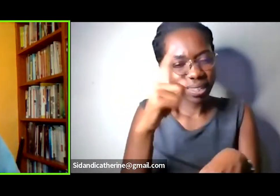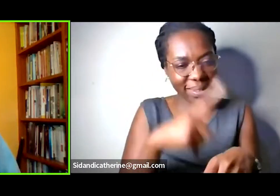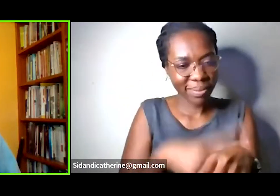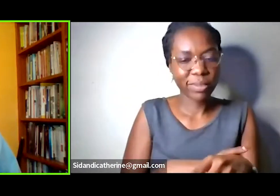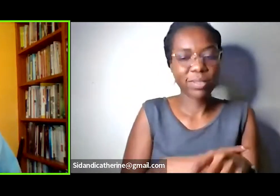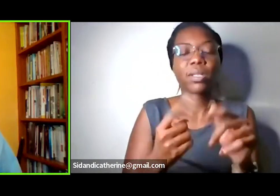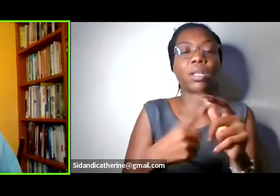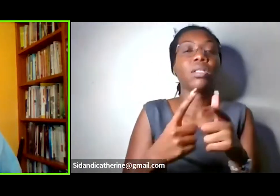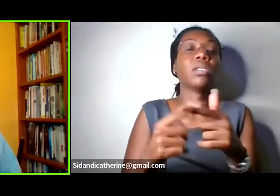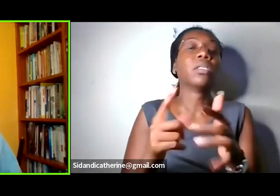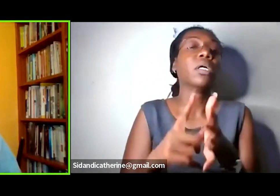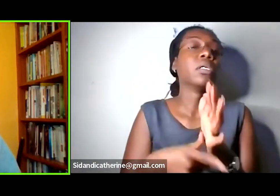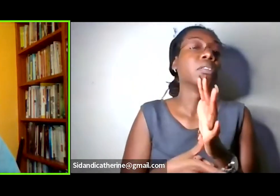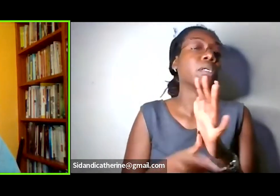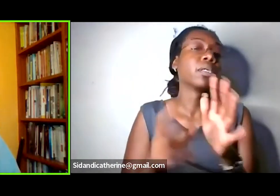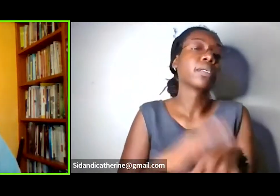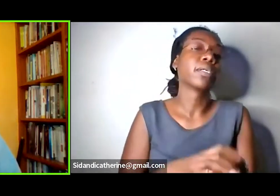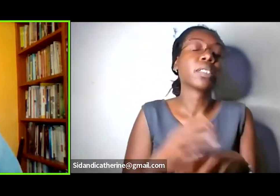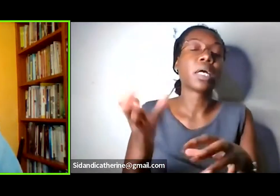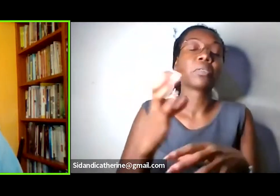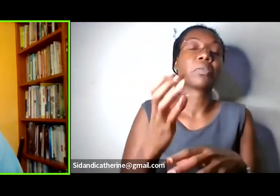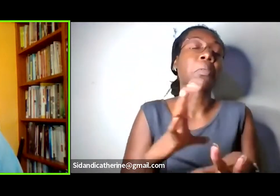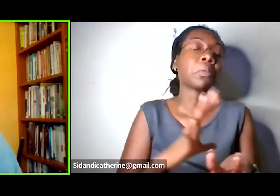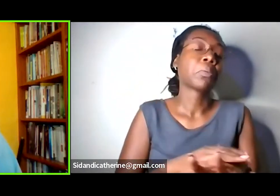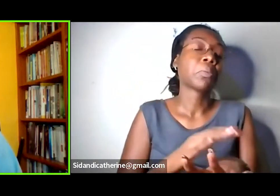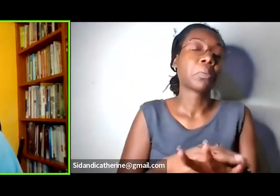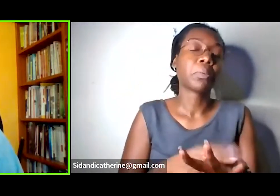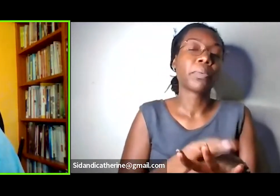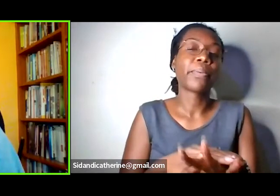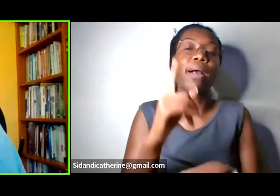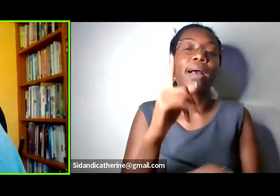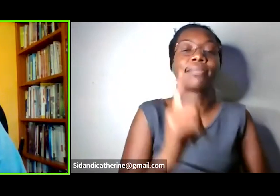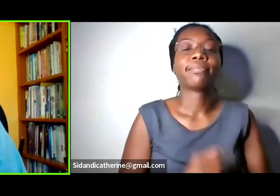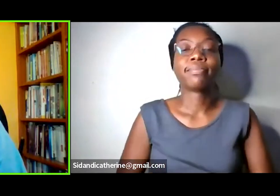of cracking numbers in getting into the customers?